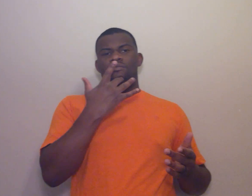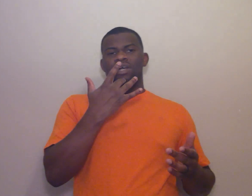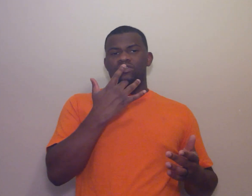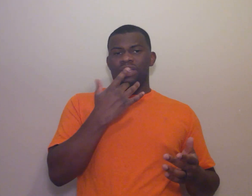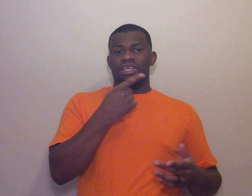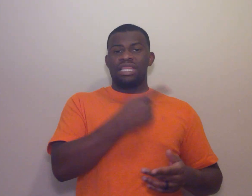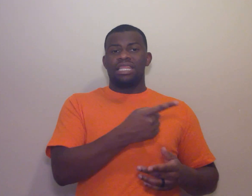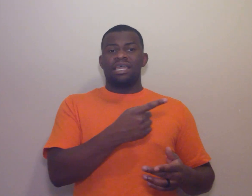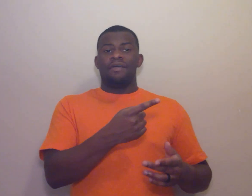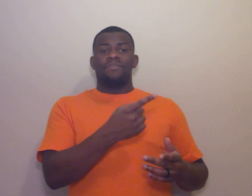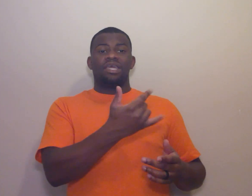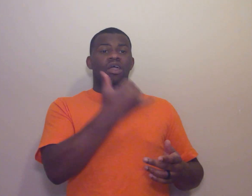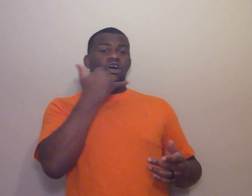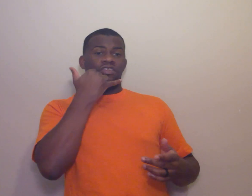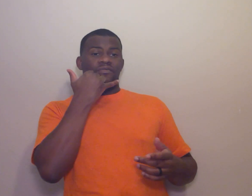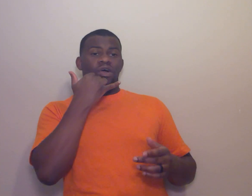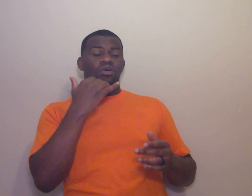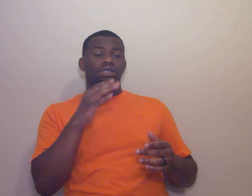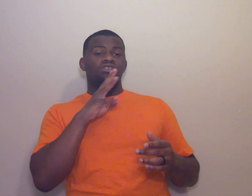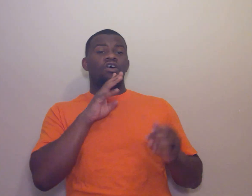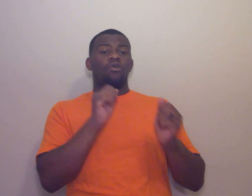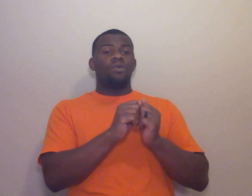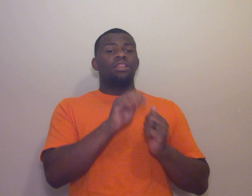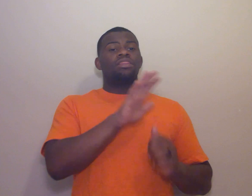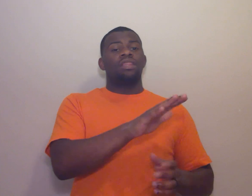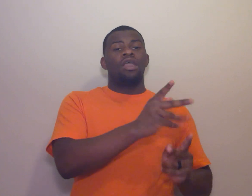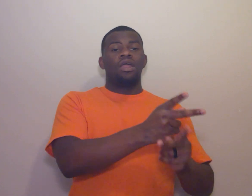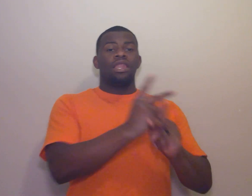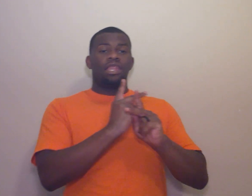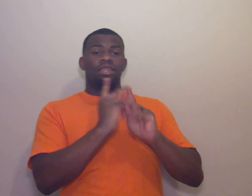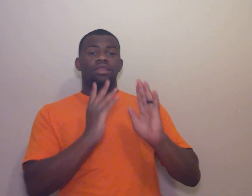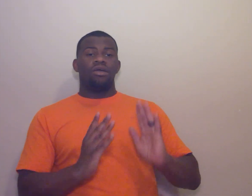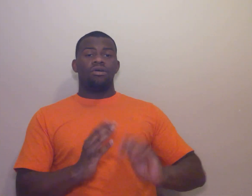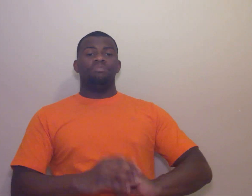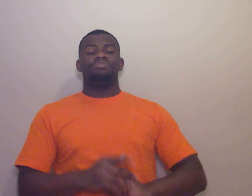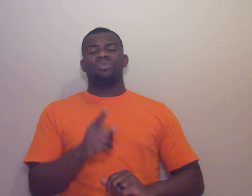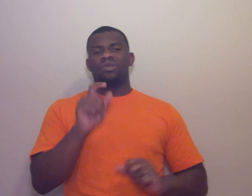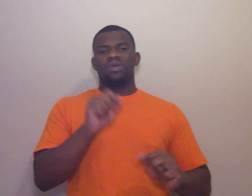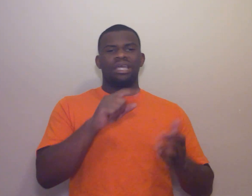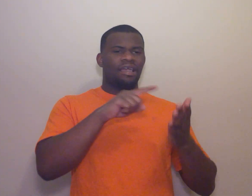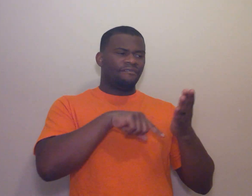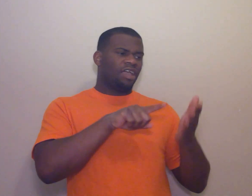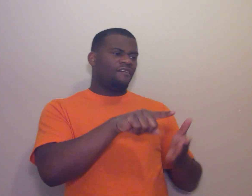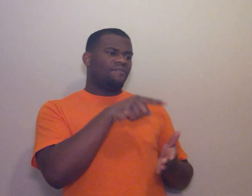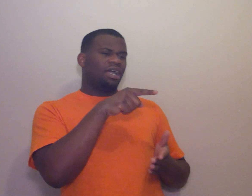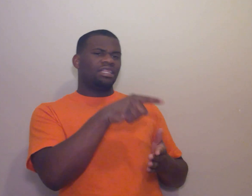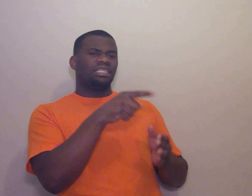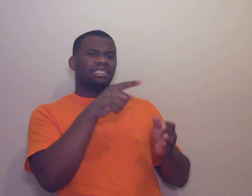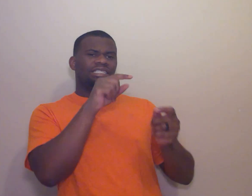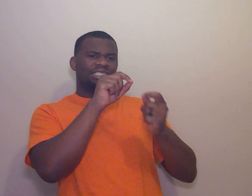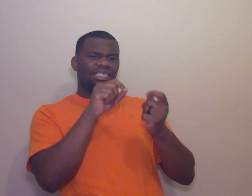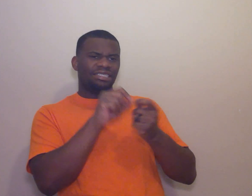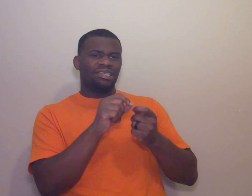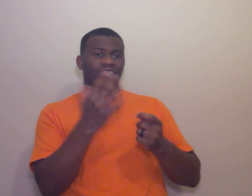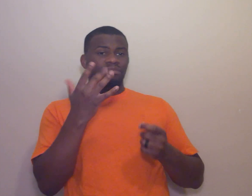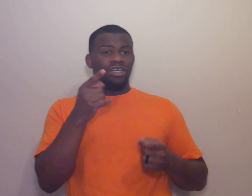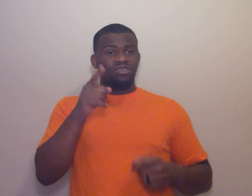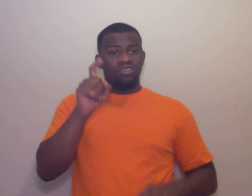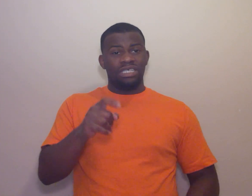and let you talk with their lender, so you can verify these details. So because you need to know all these details if you're going to become the